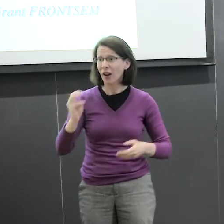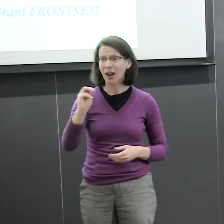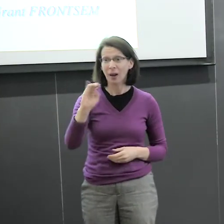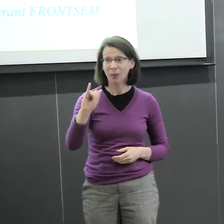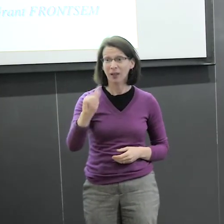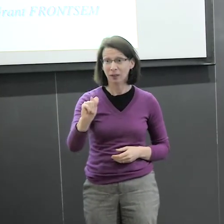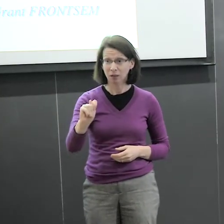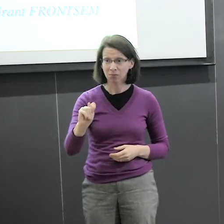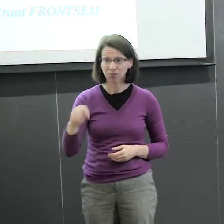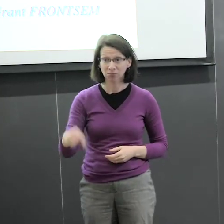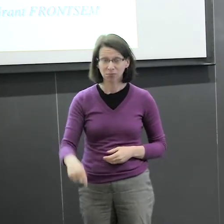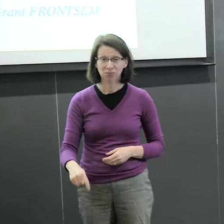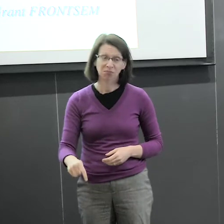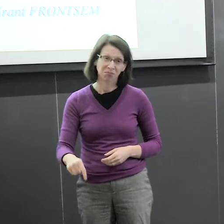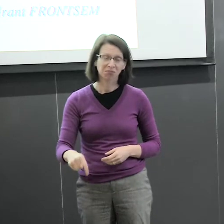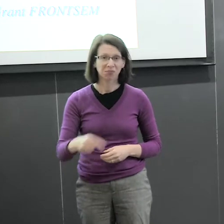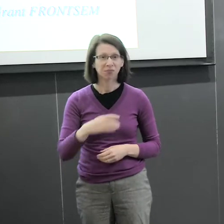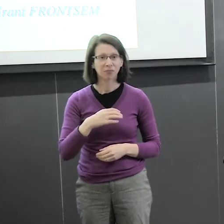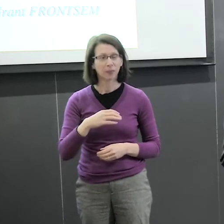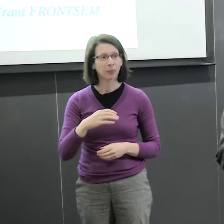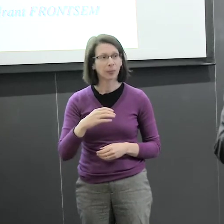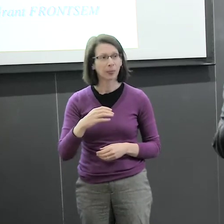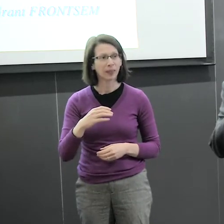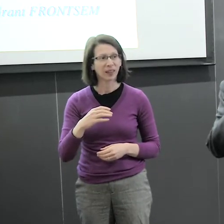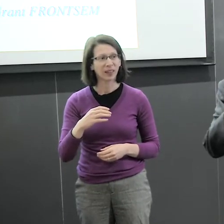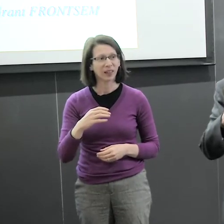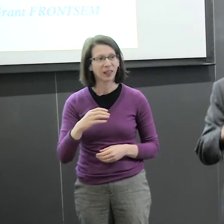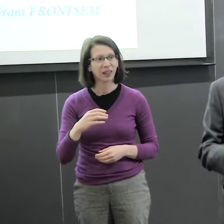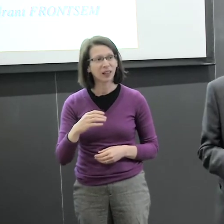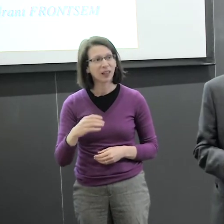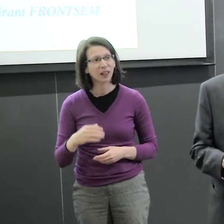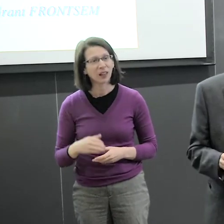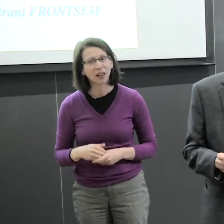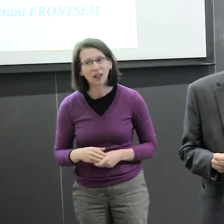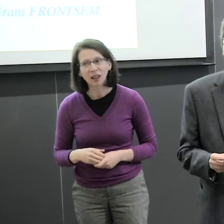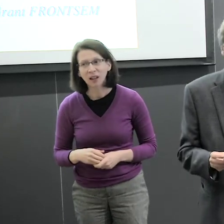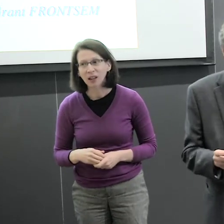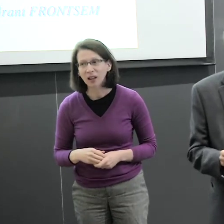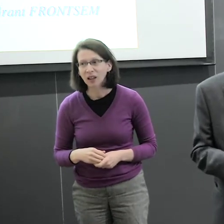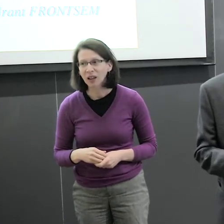1999 here at MIT. I believe that Irene was